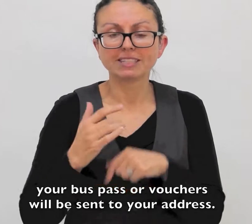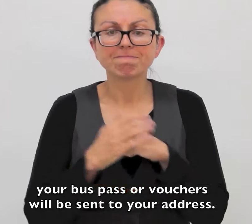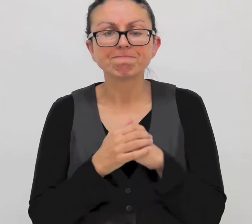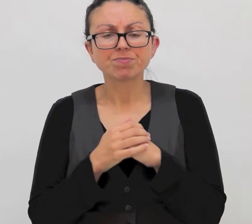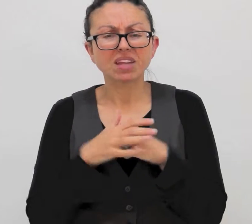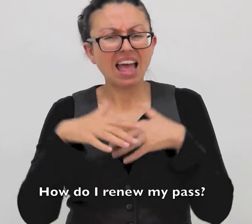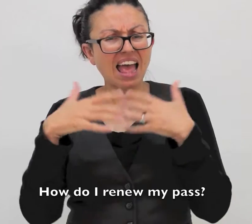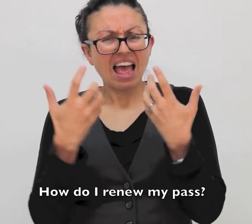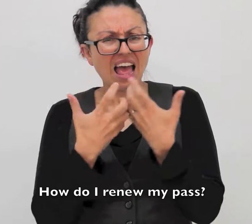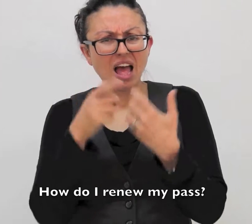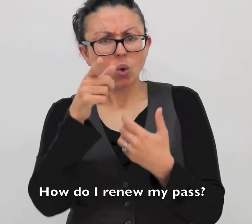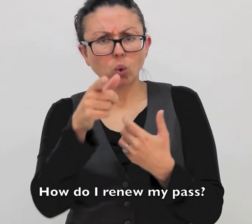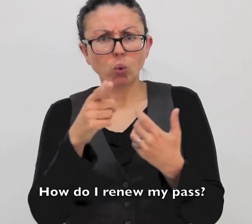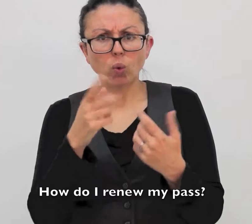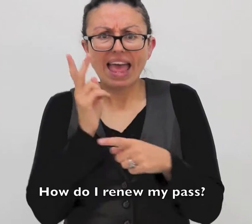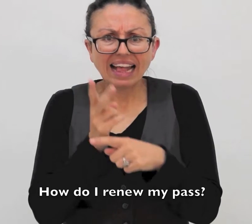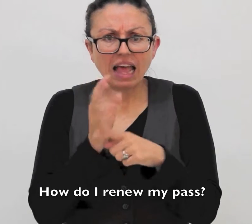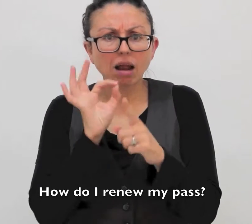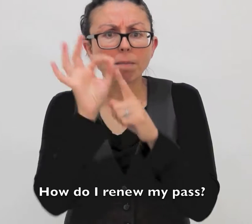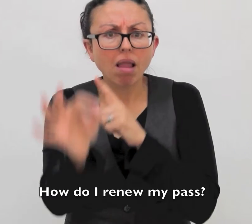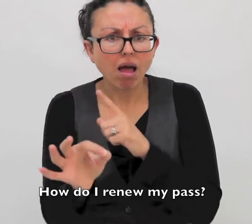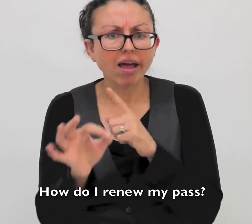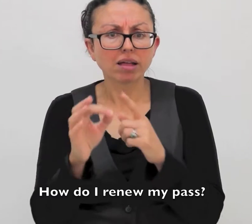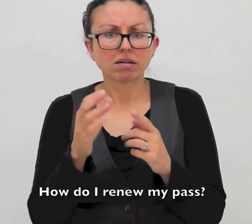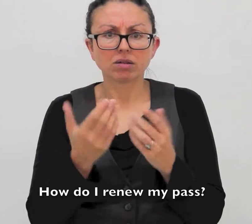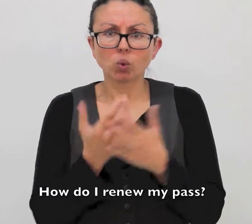address. How do I renew my pass?